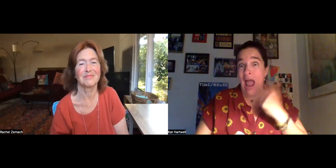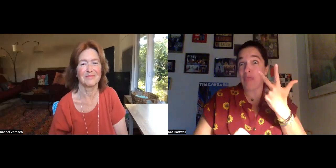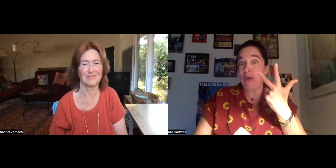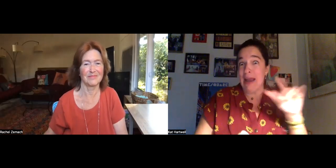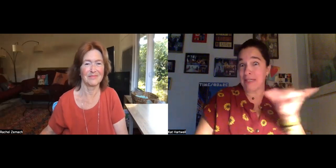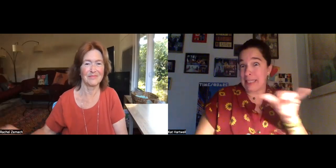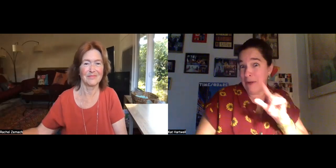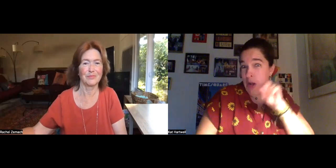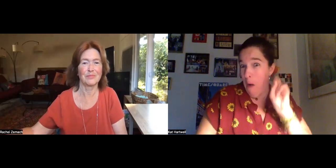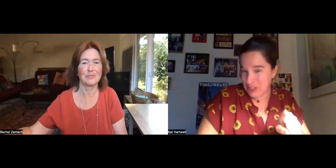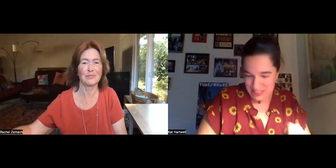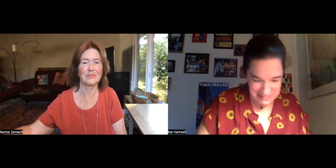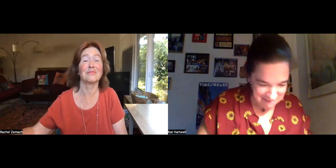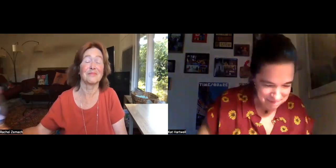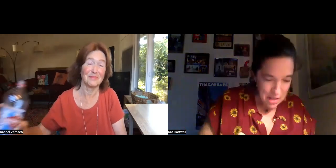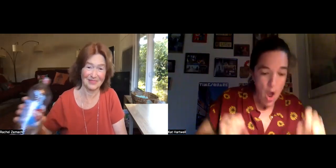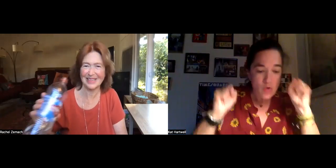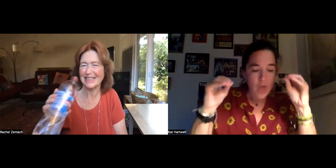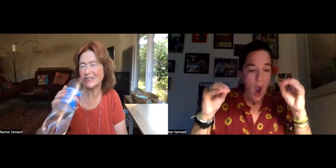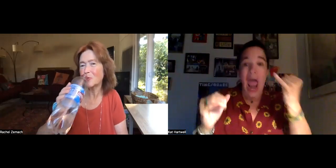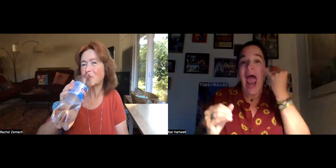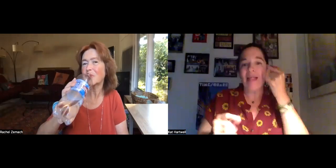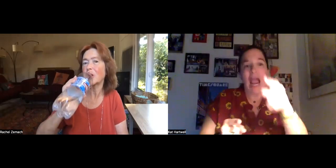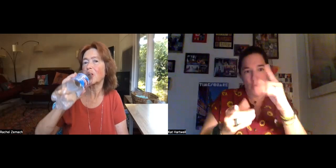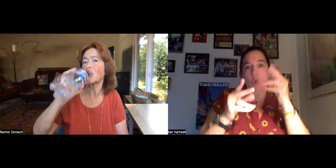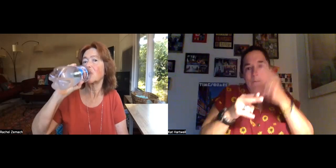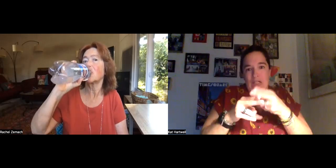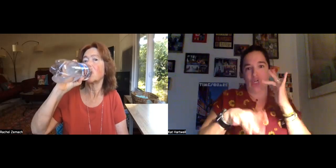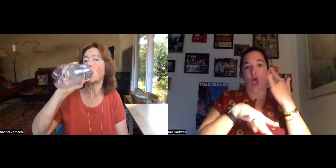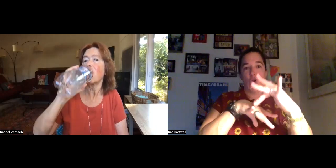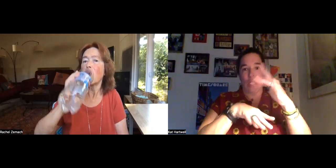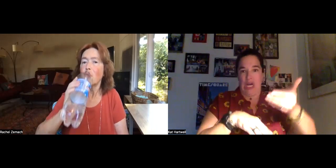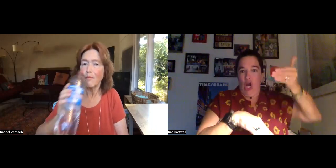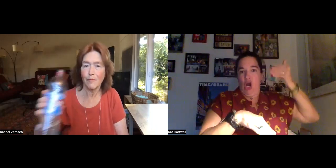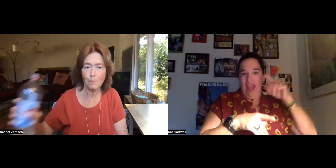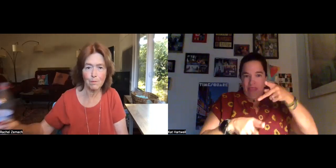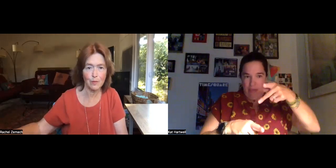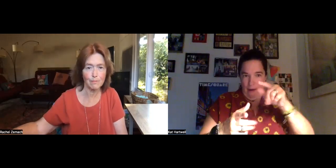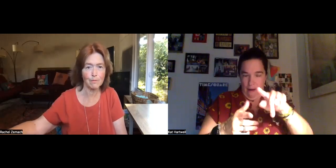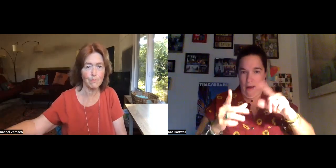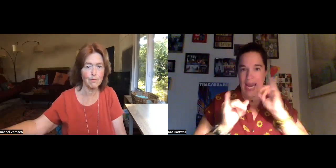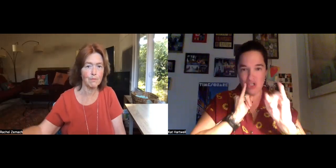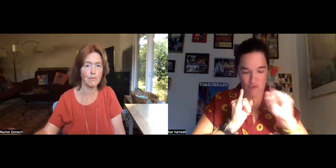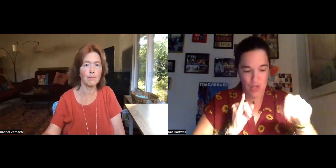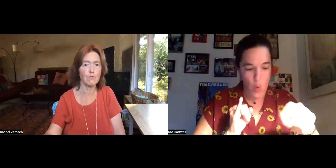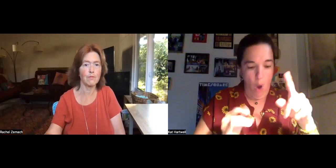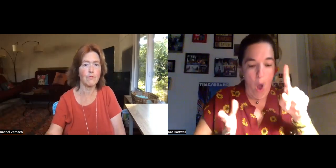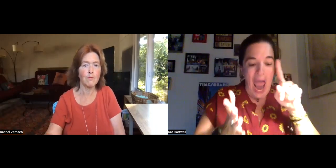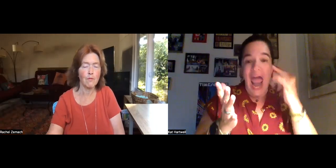had three of the similar questions. So, like you mentioned earlier in the interview,